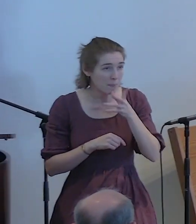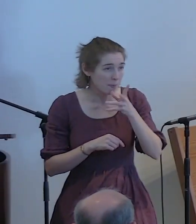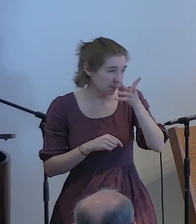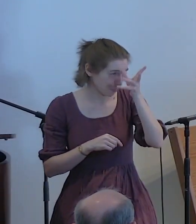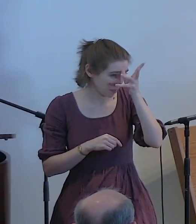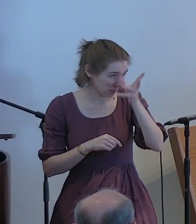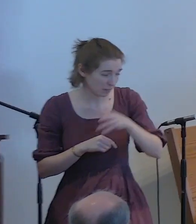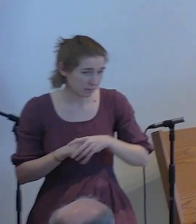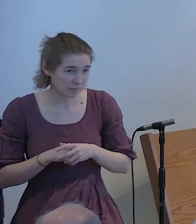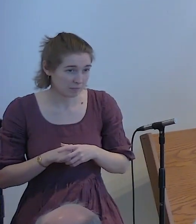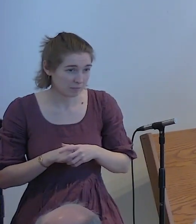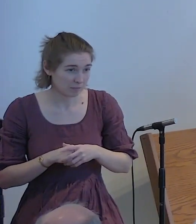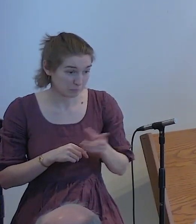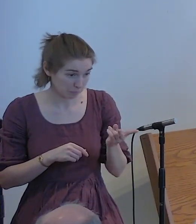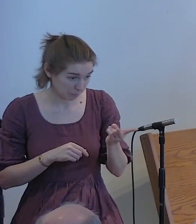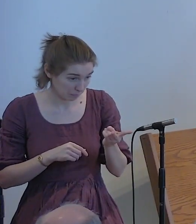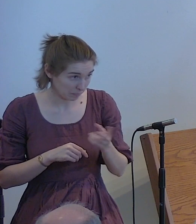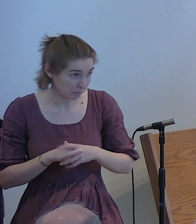dad.